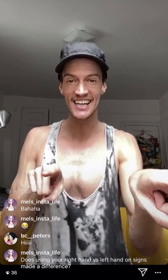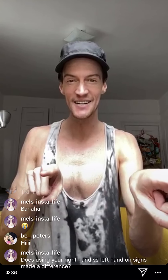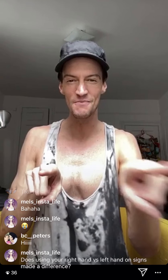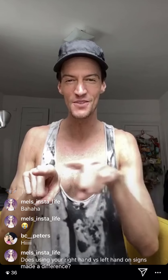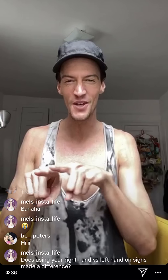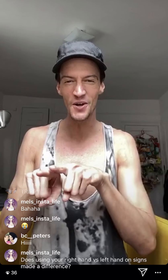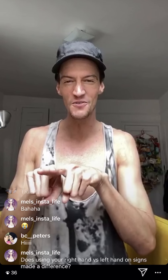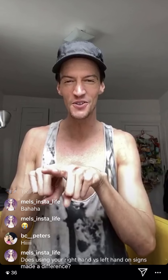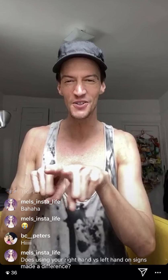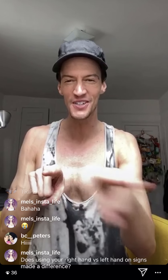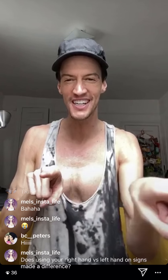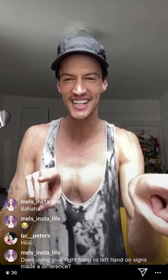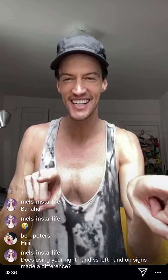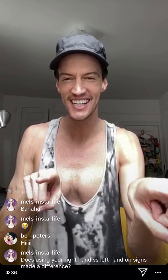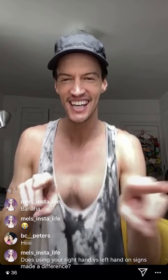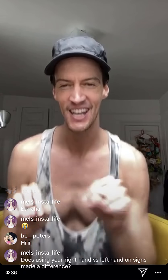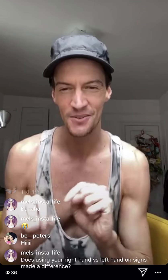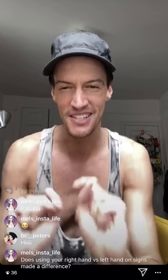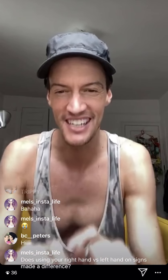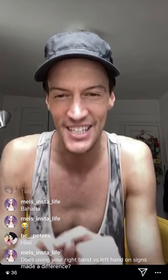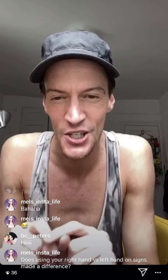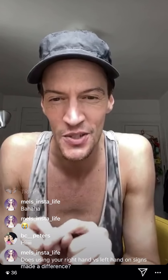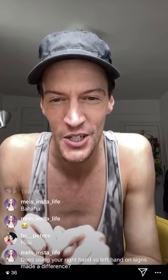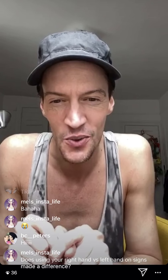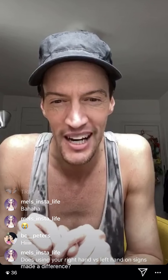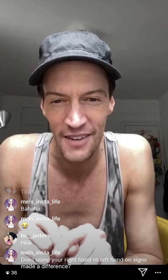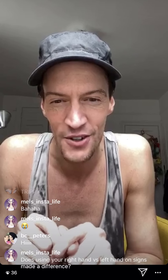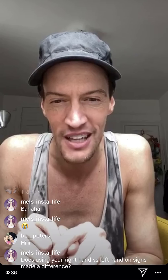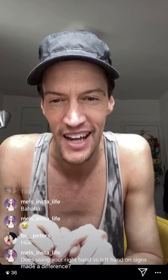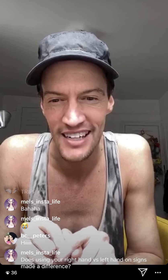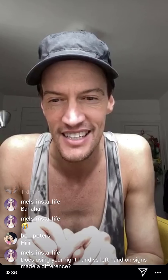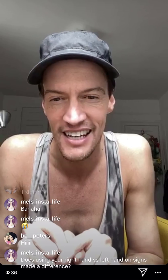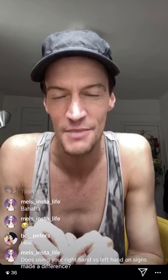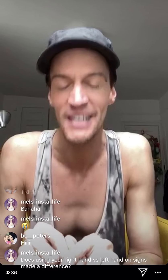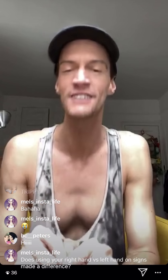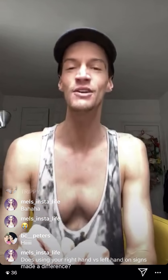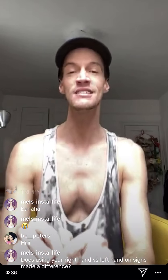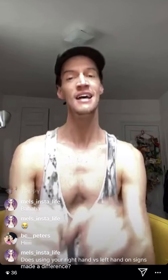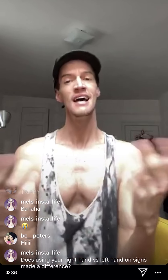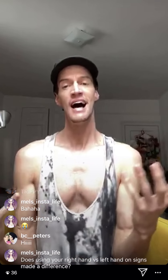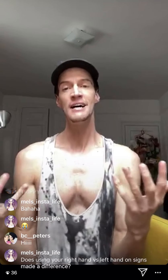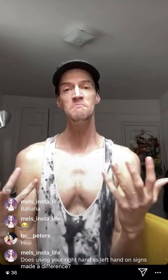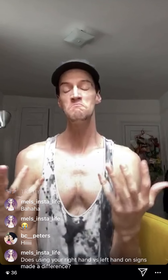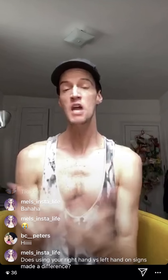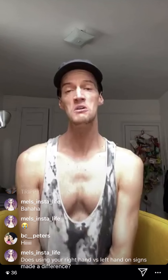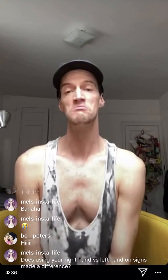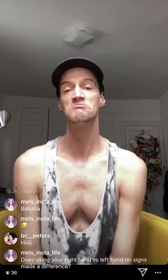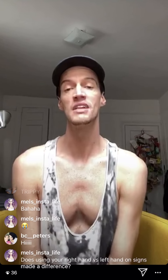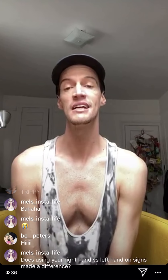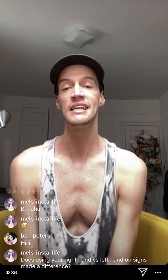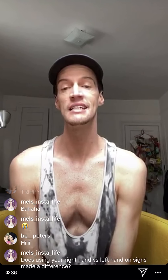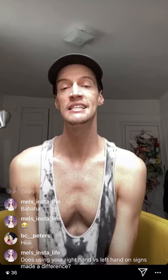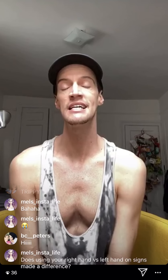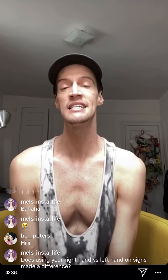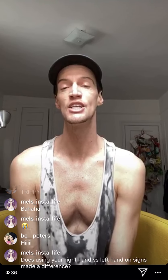comes over. 1 second. Does using your right hand versus left hand in signs make a difference? No, it doesn't. Usually you